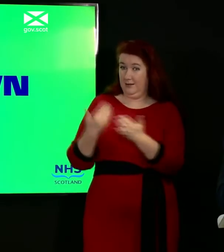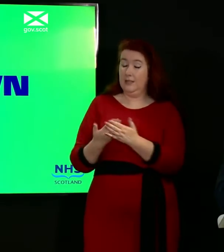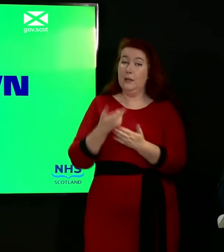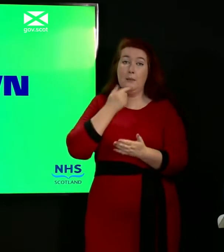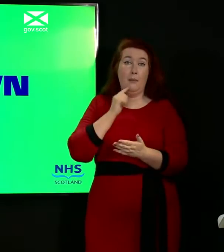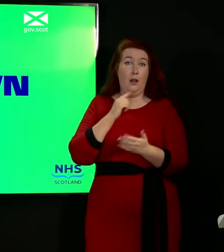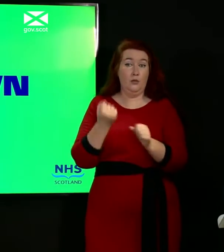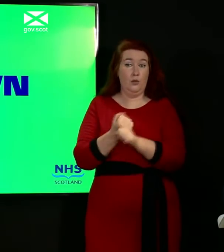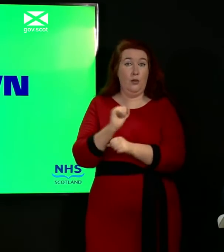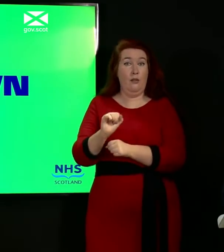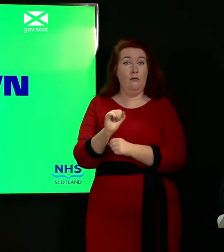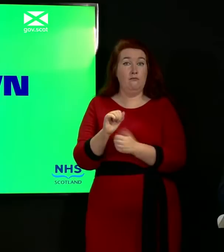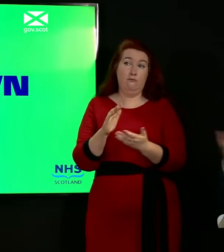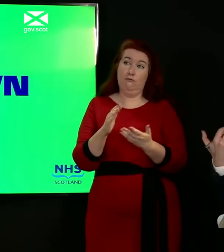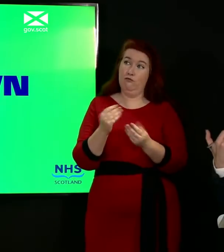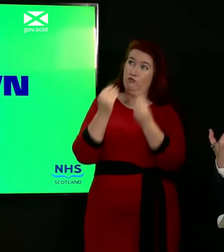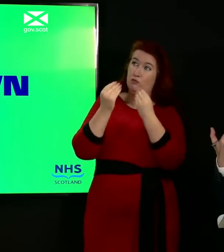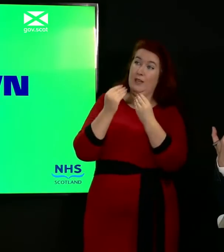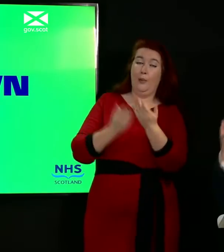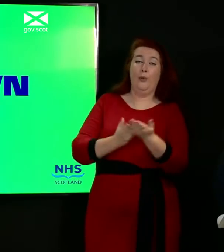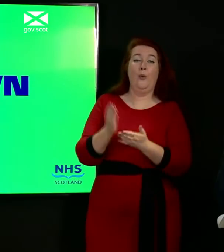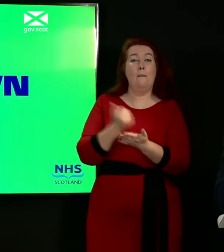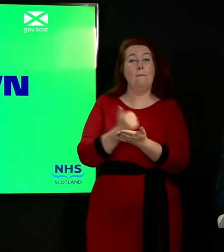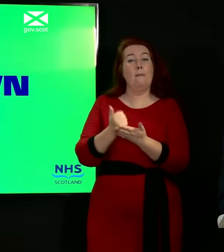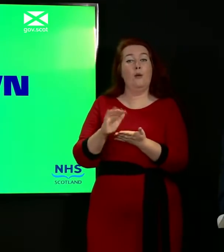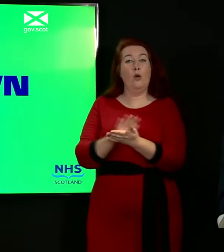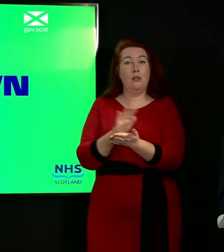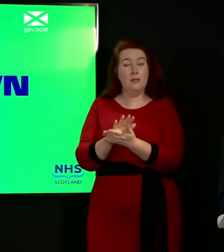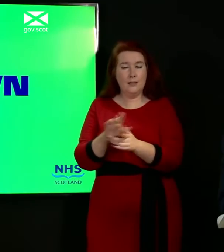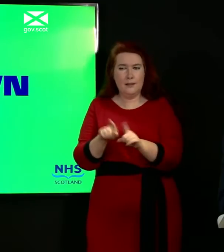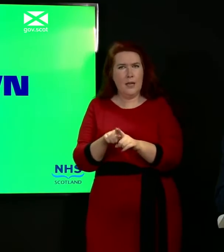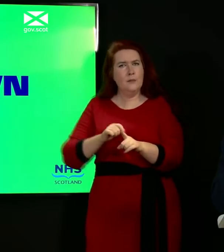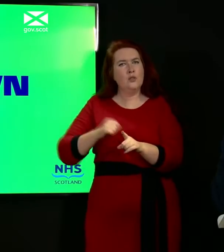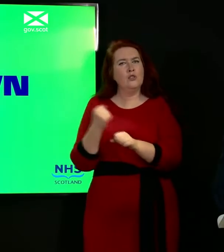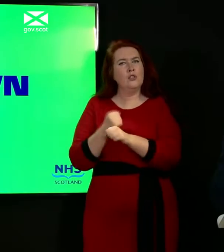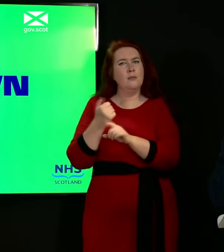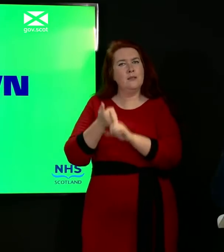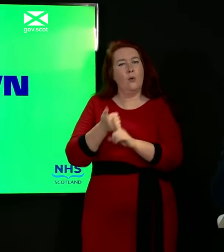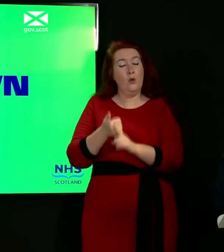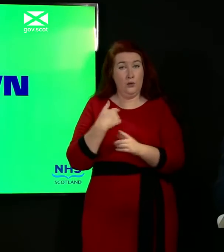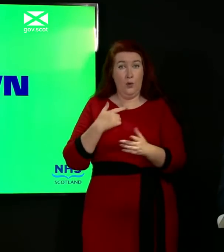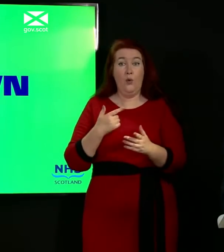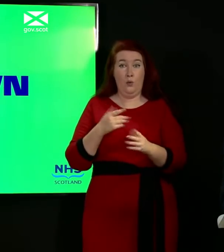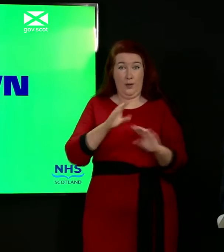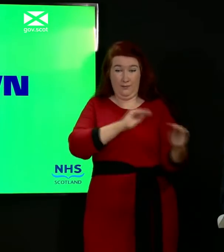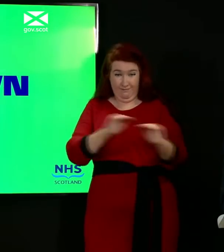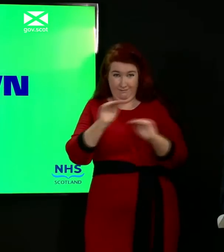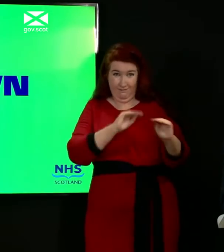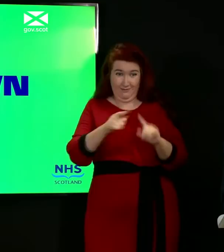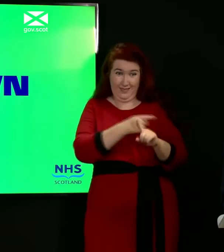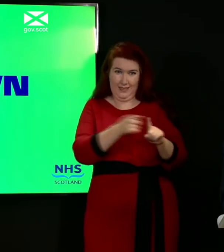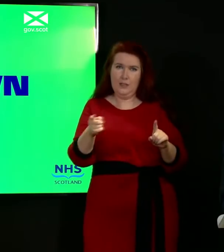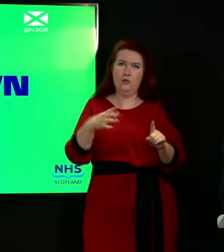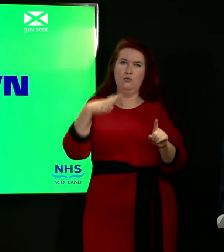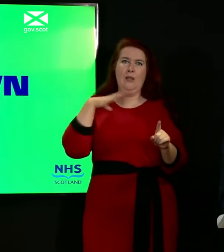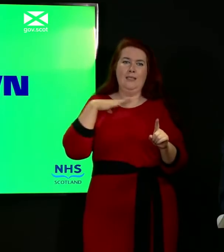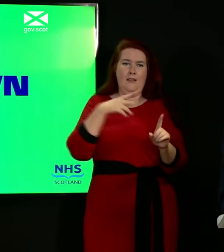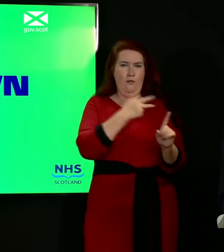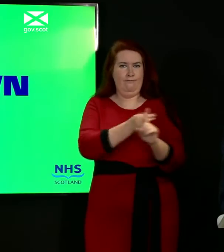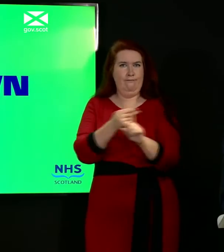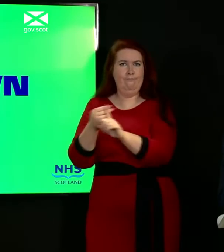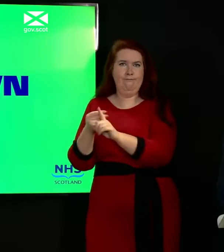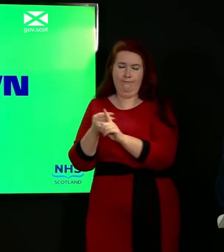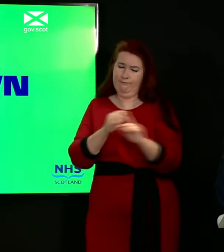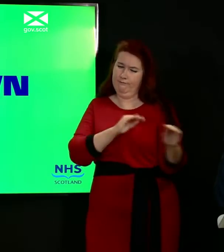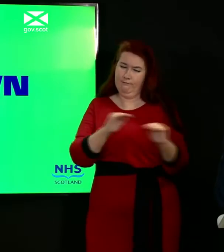their training during those bank holidays with some of the Scottish Government staff supporting them. So we're getting those people up to speed just as fast